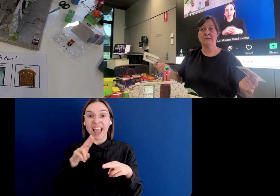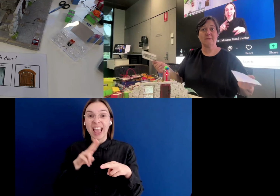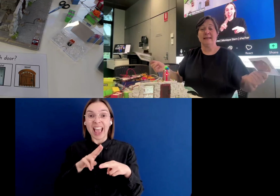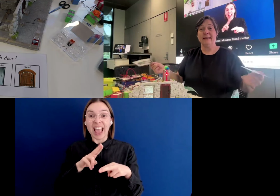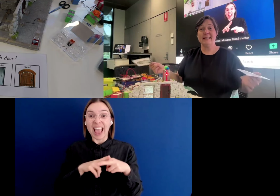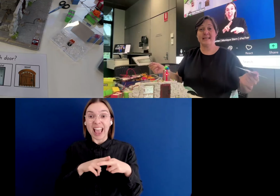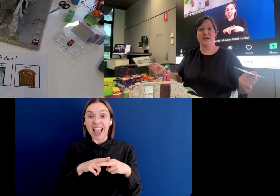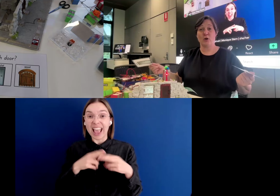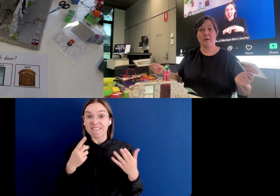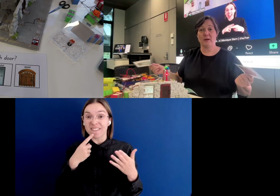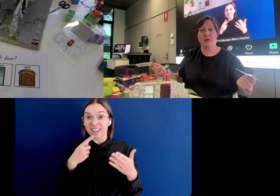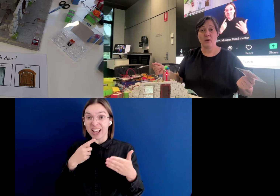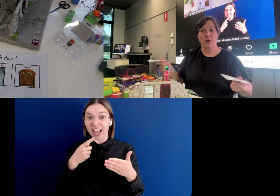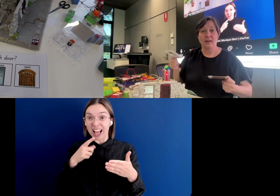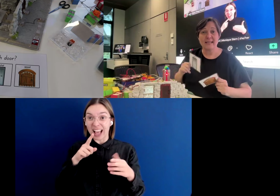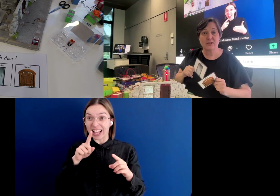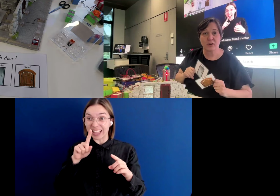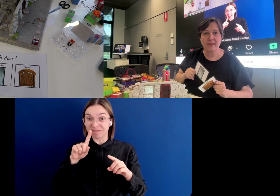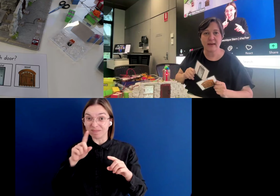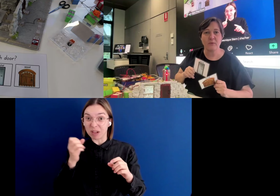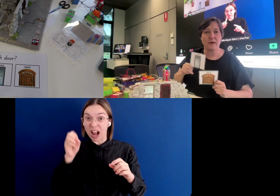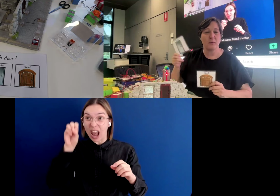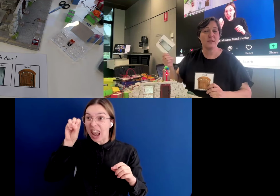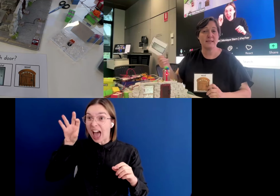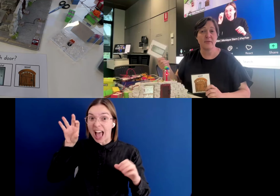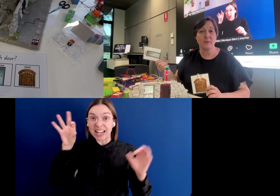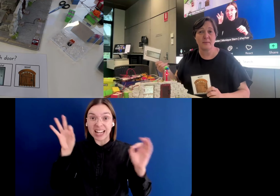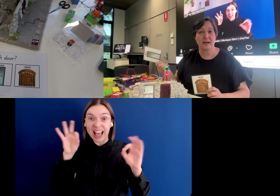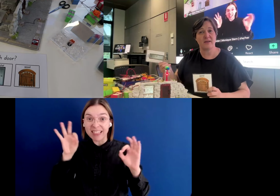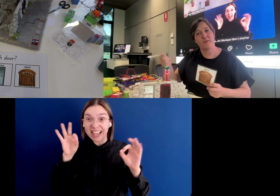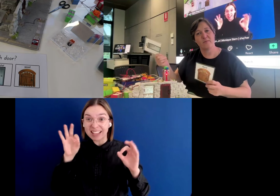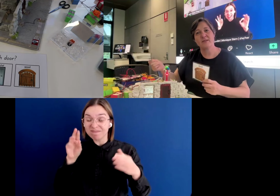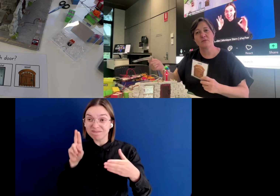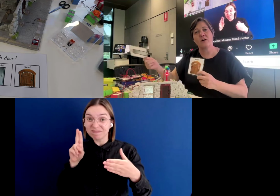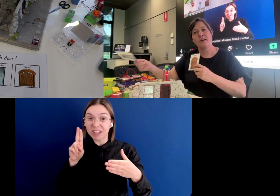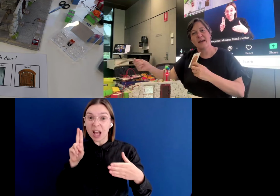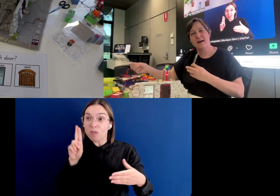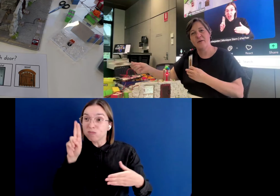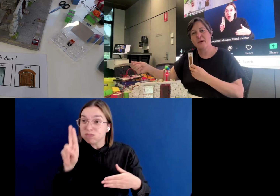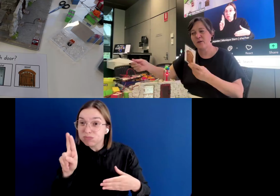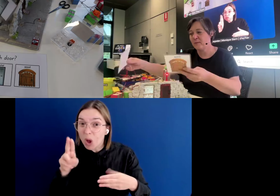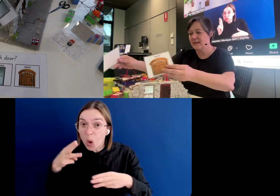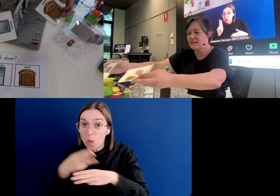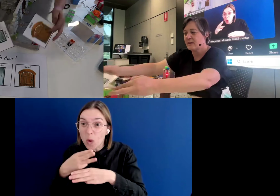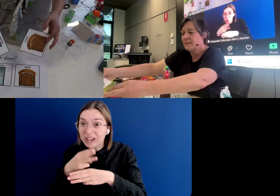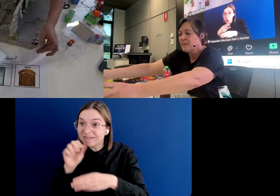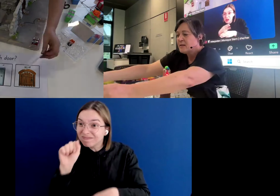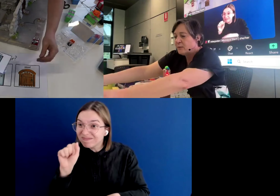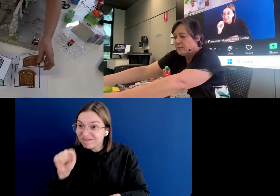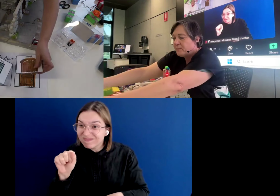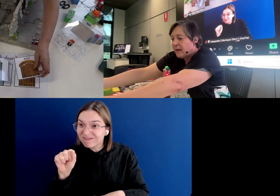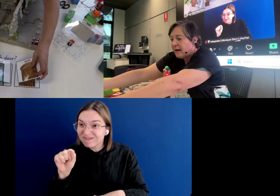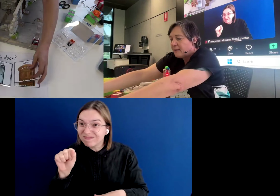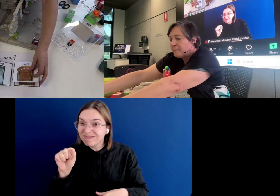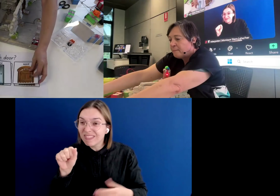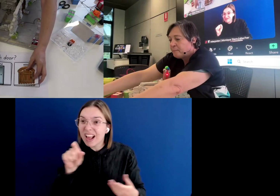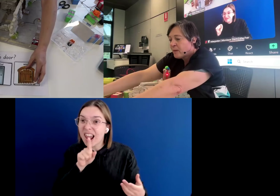door. It didn't open. Let's try the other one. What's the other one made of? Metal. Okay, now it might open, etc.